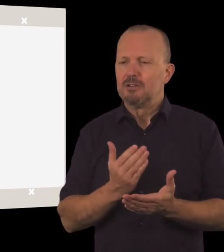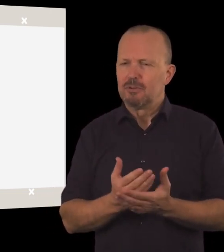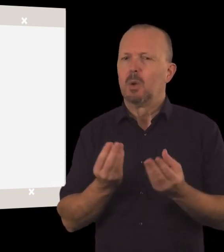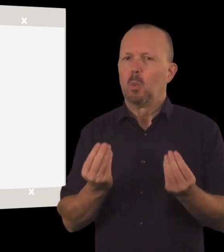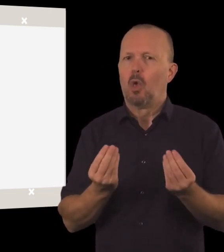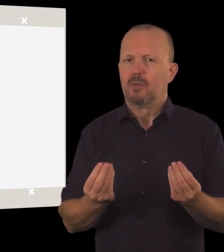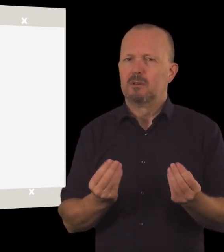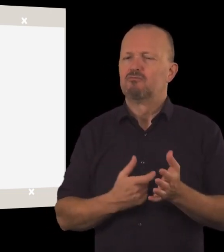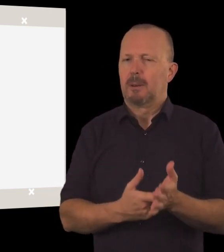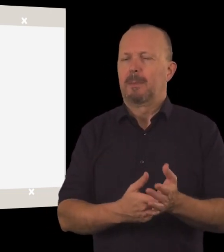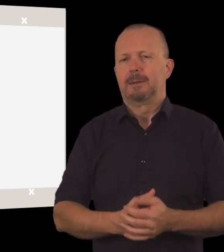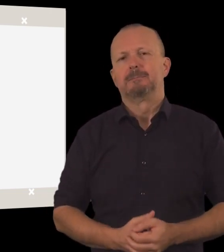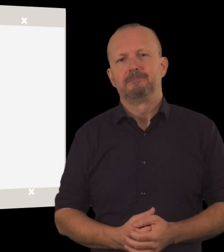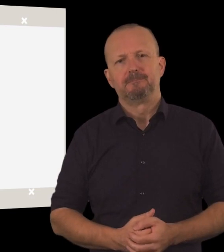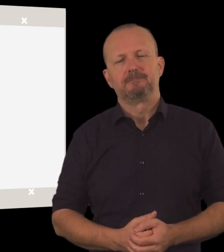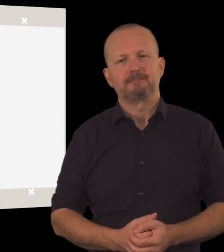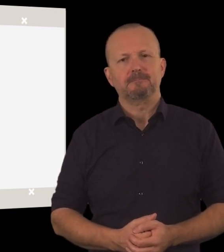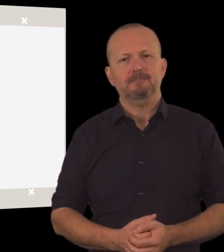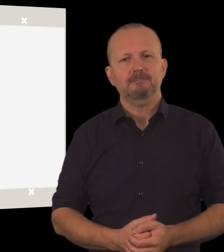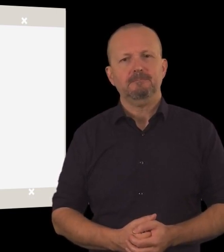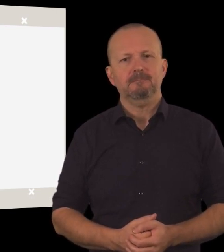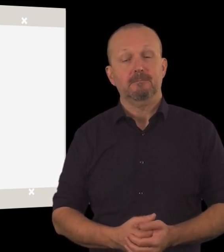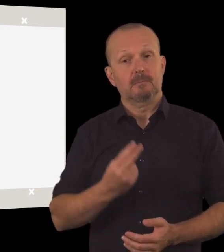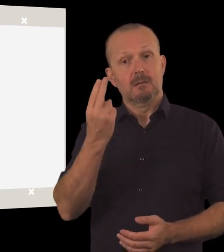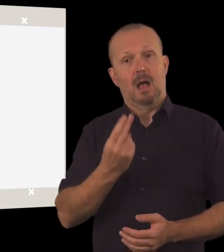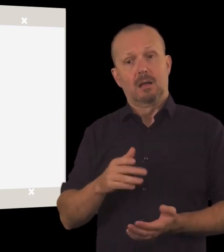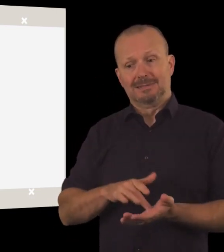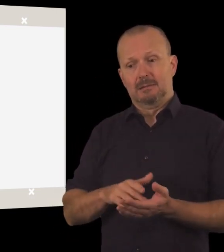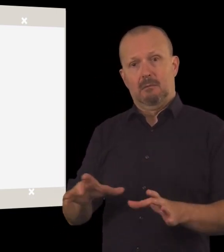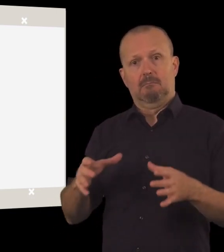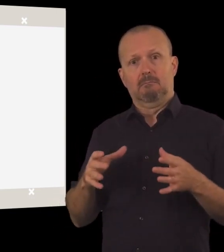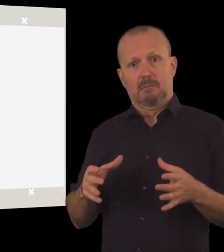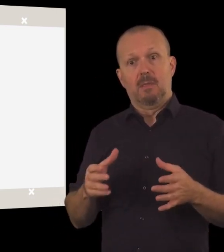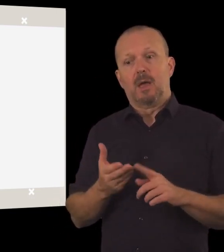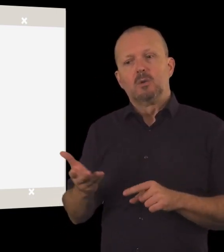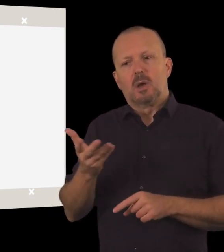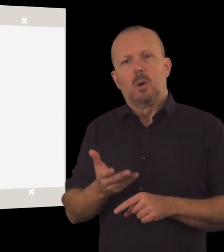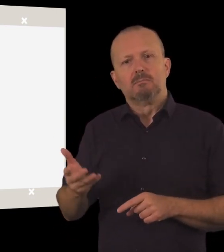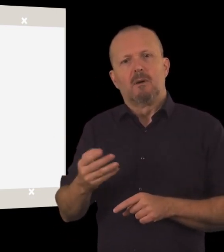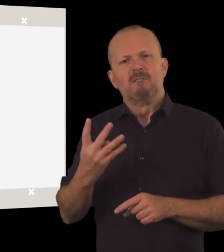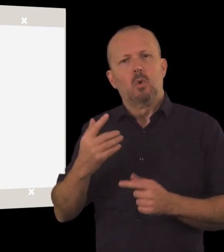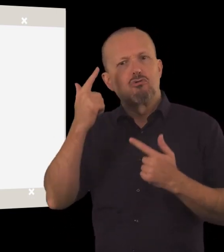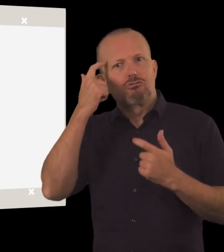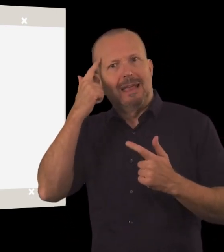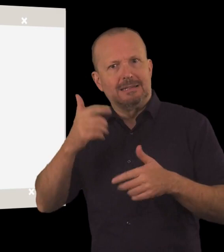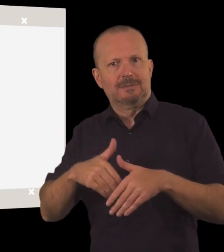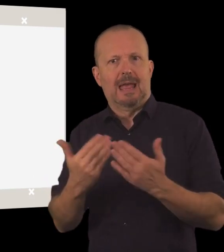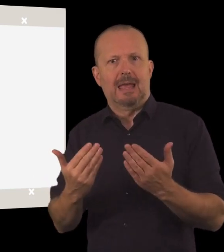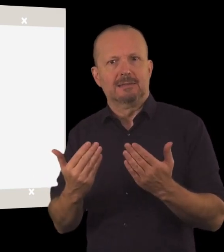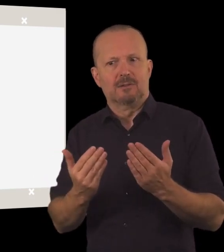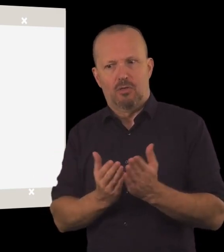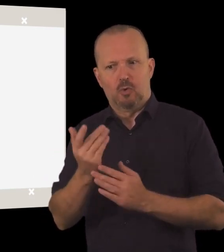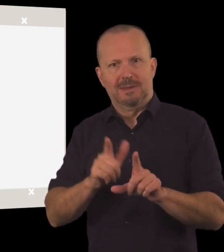creativity for ourselves. It's a good opportunity to learn skills from other staff members. It's an opportunity to teach